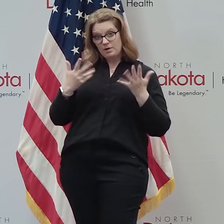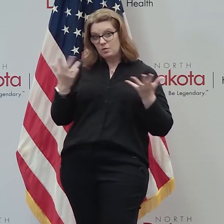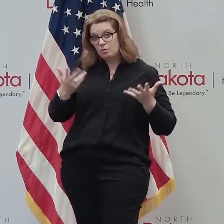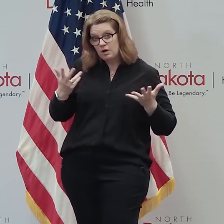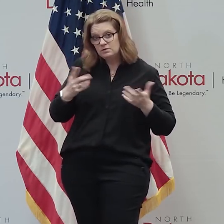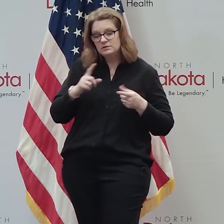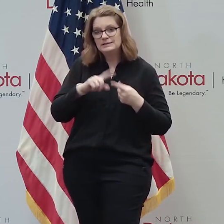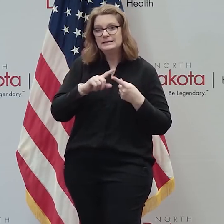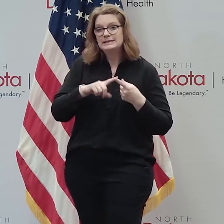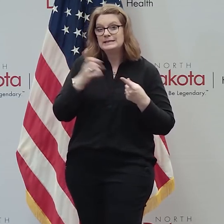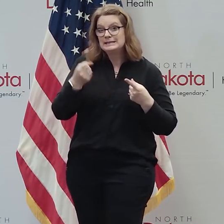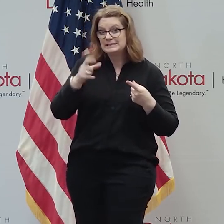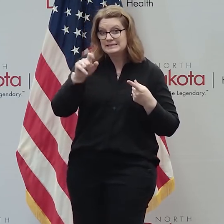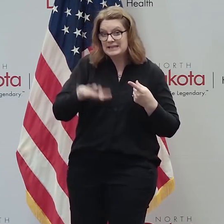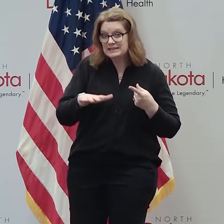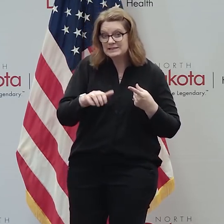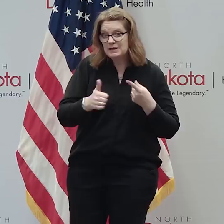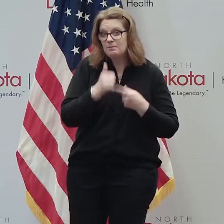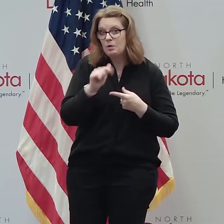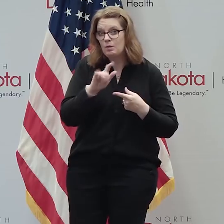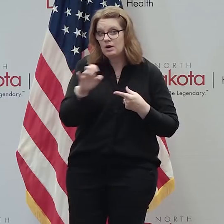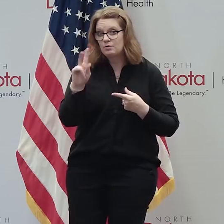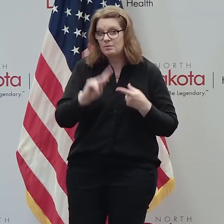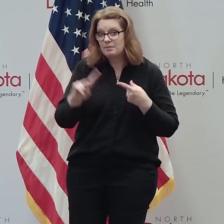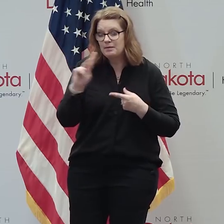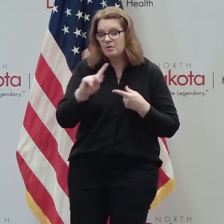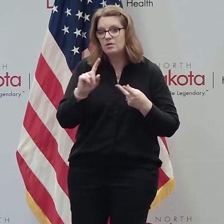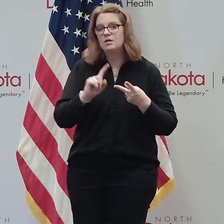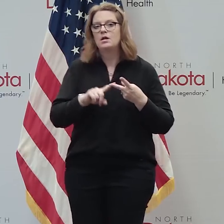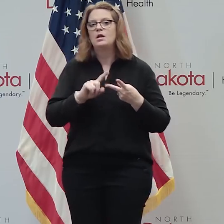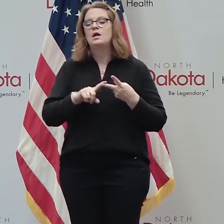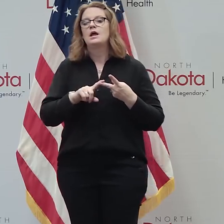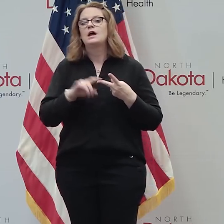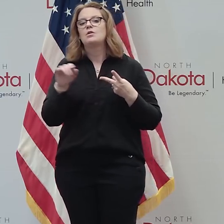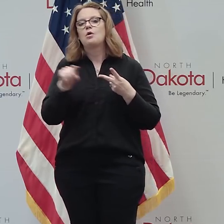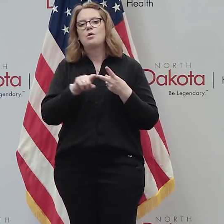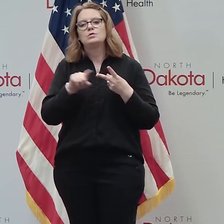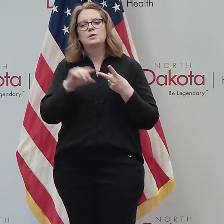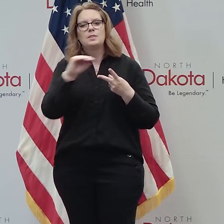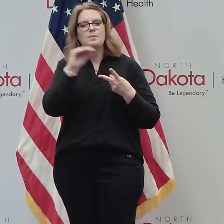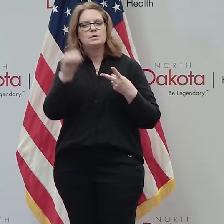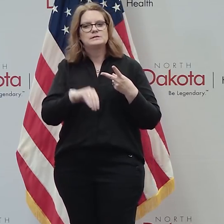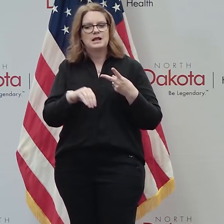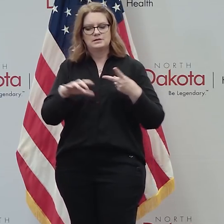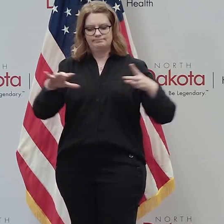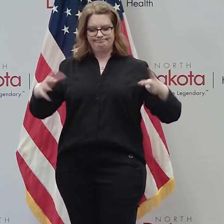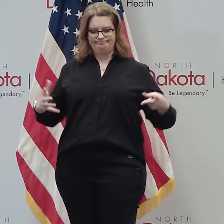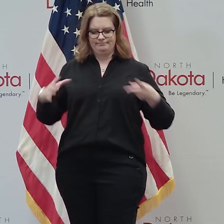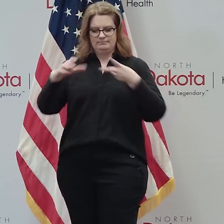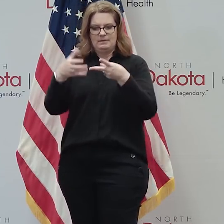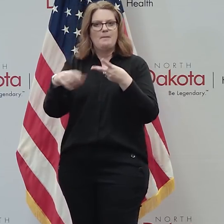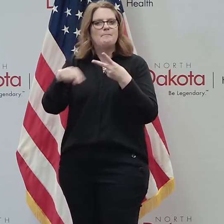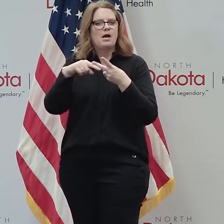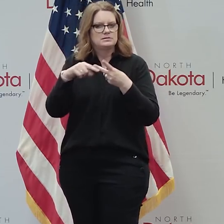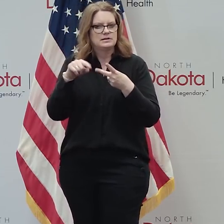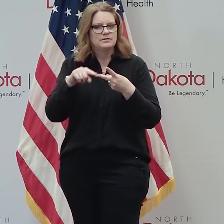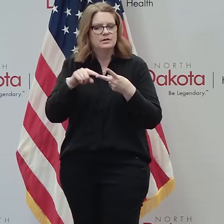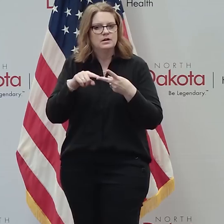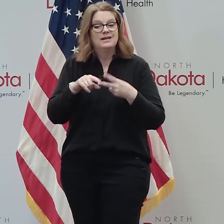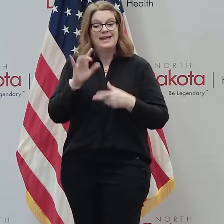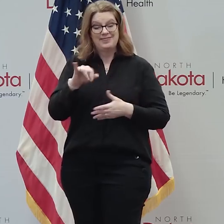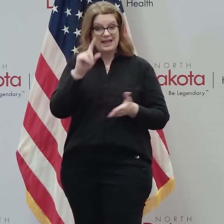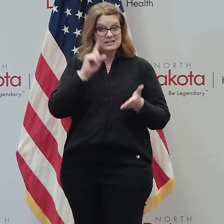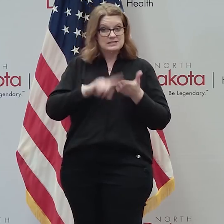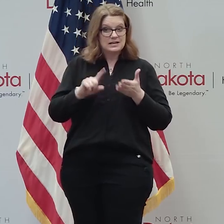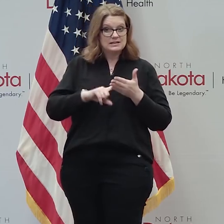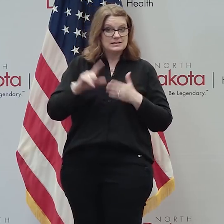much testing the state is doing on a per capita basis, and they were also looking at the percent positive. According to that study, the minimum